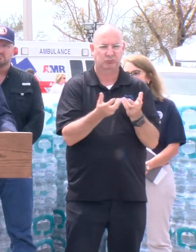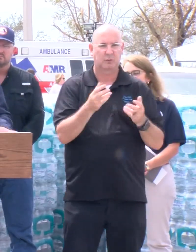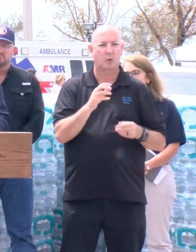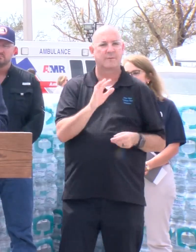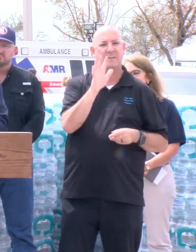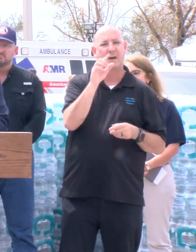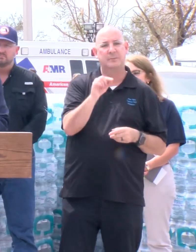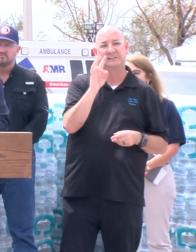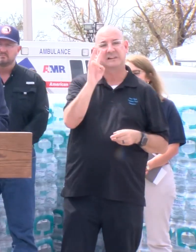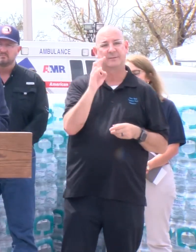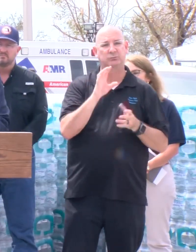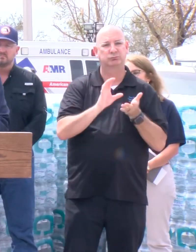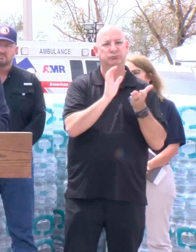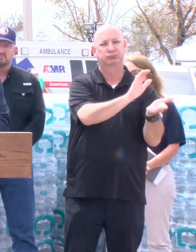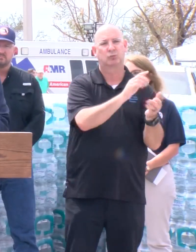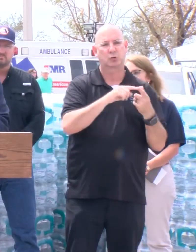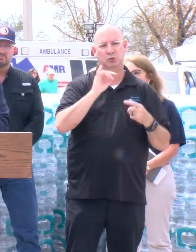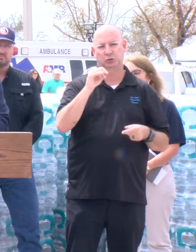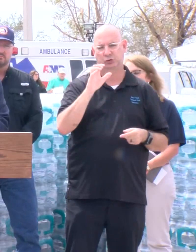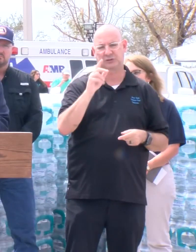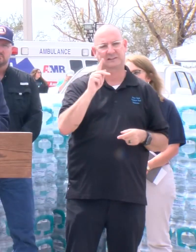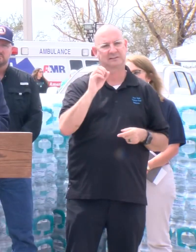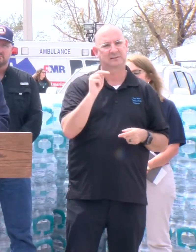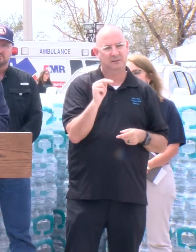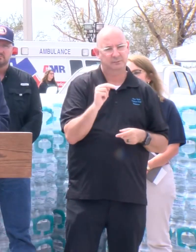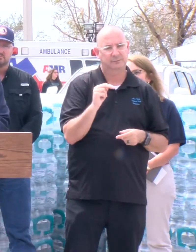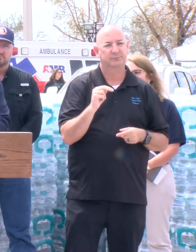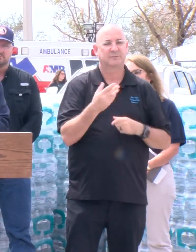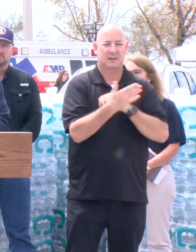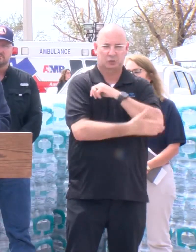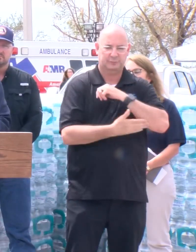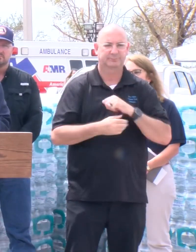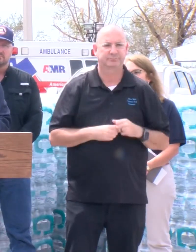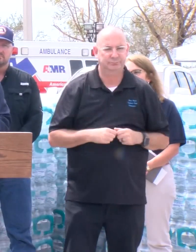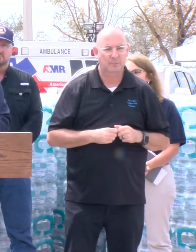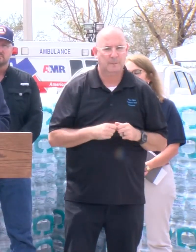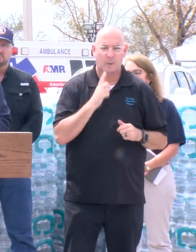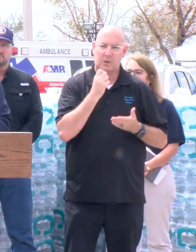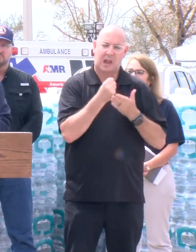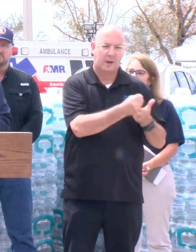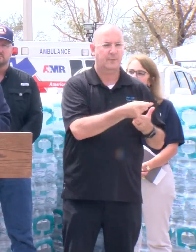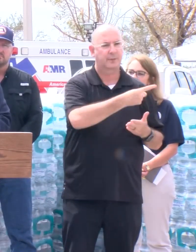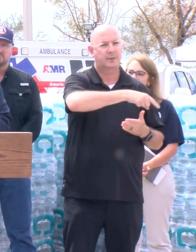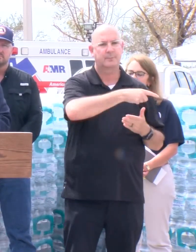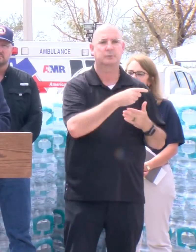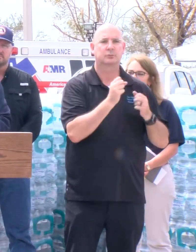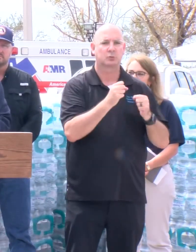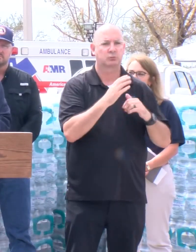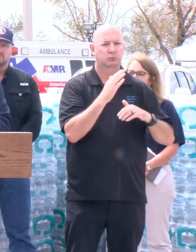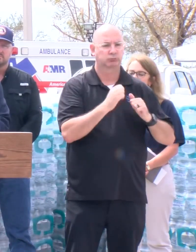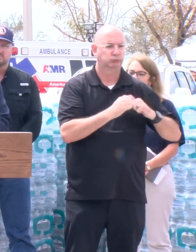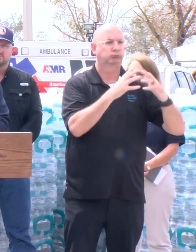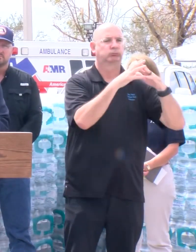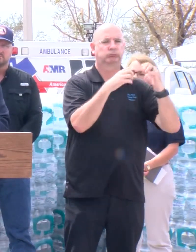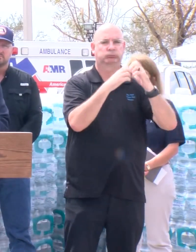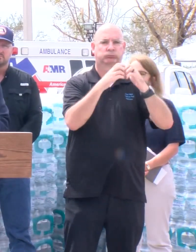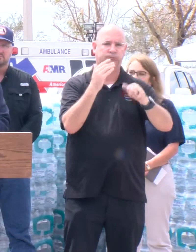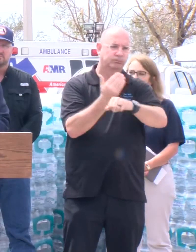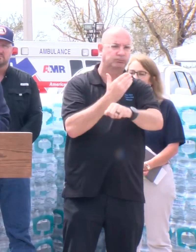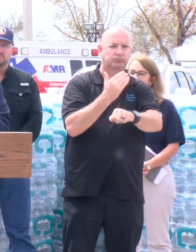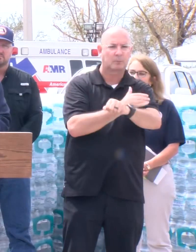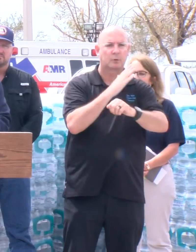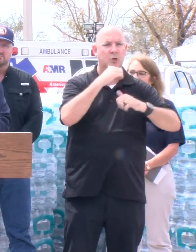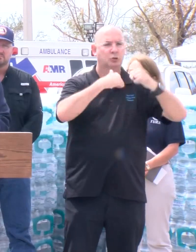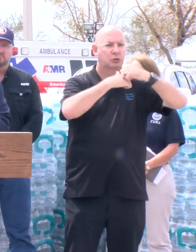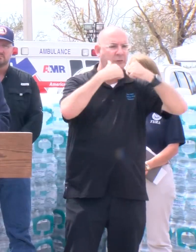helps them rebuild and improve their infrastructure. It will help them be more resilient in face of future